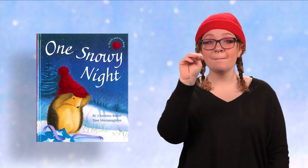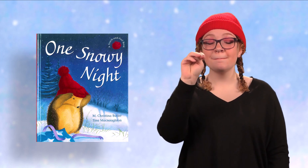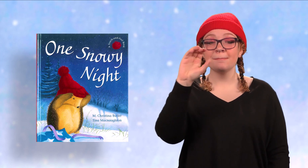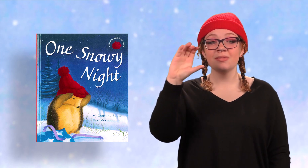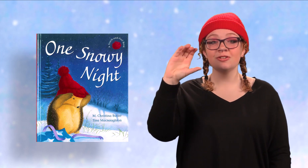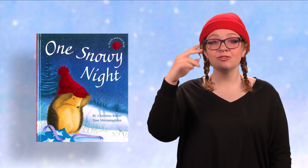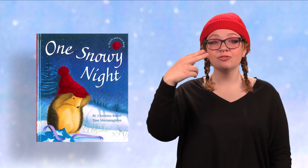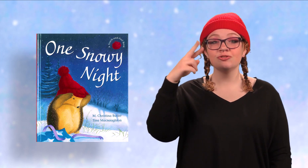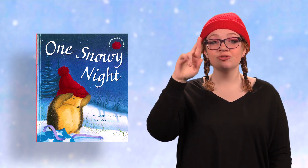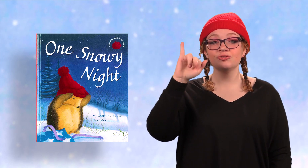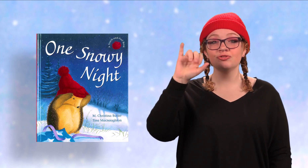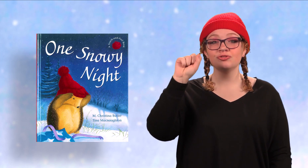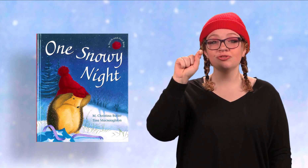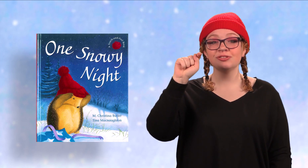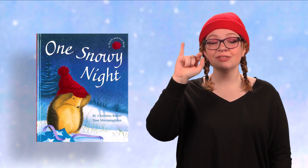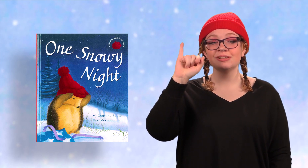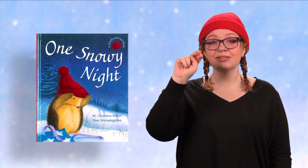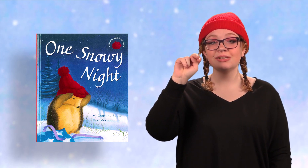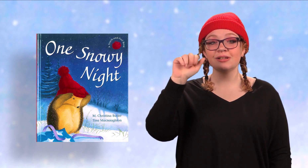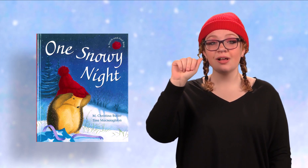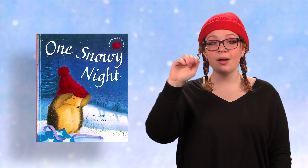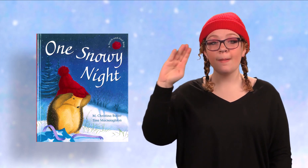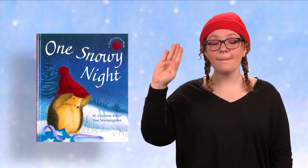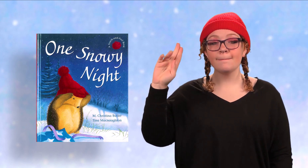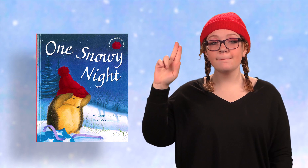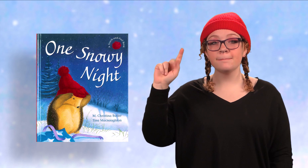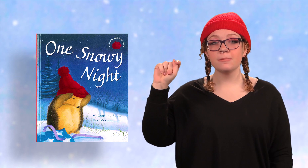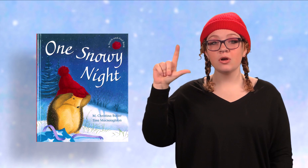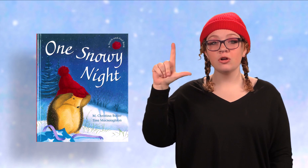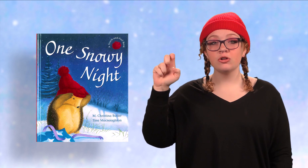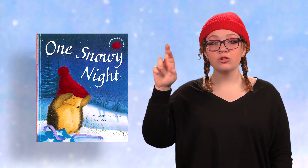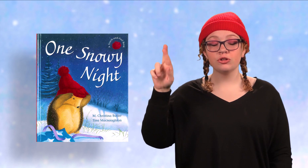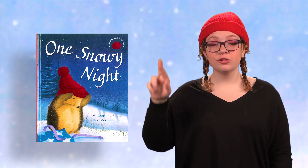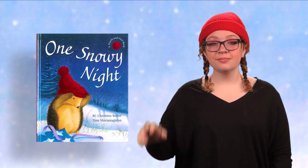Written by Christina Butler.